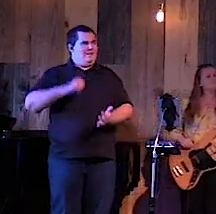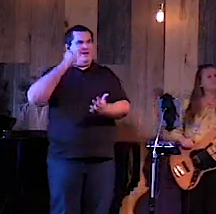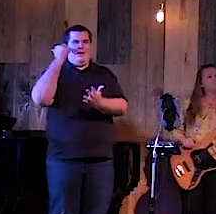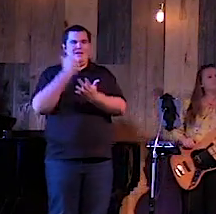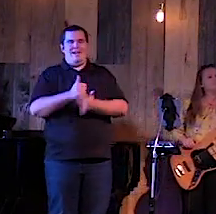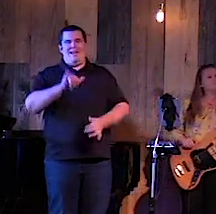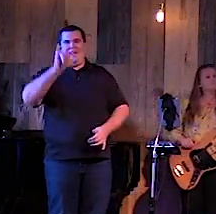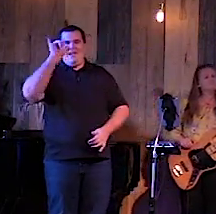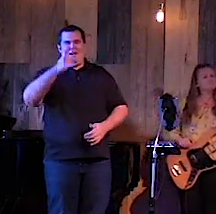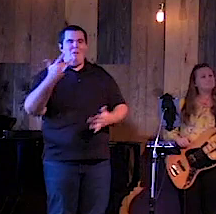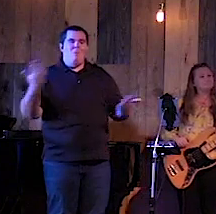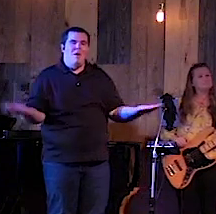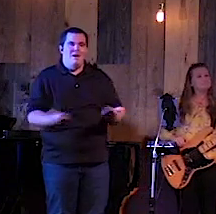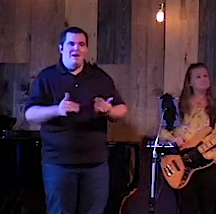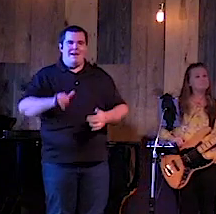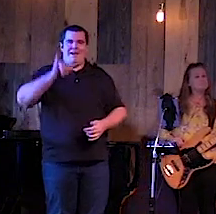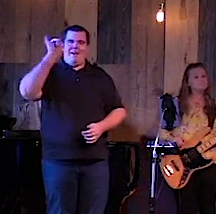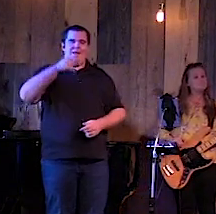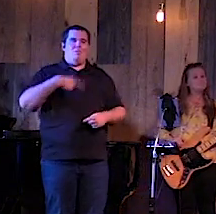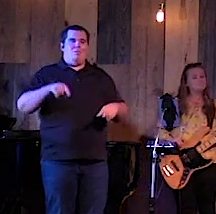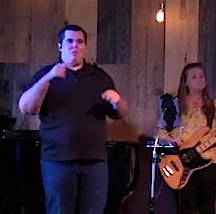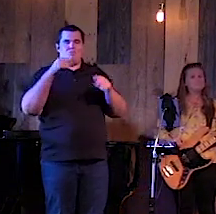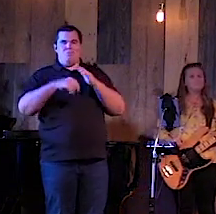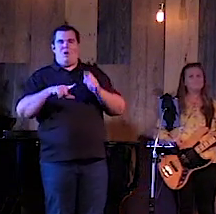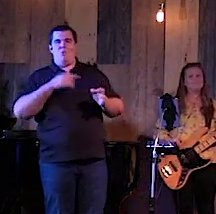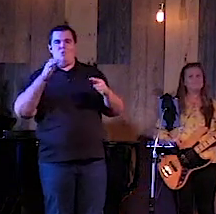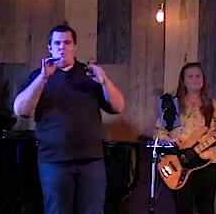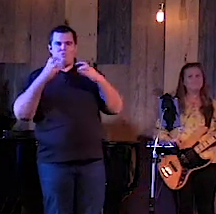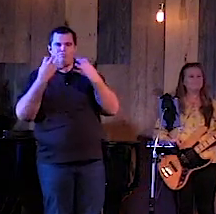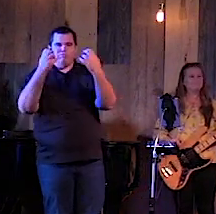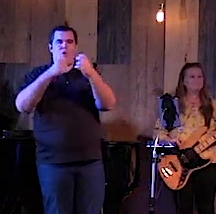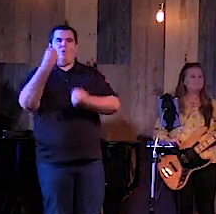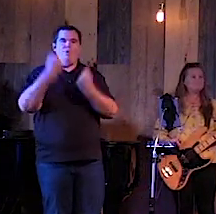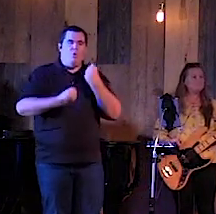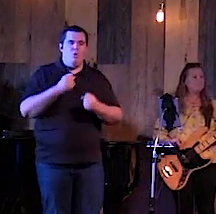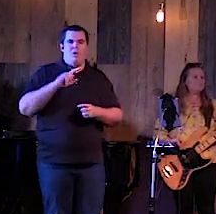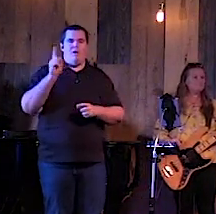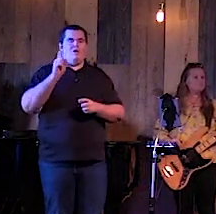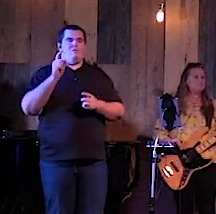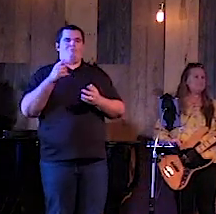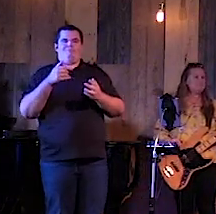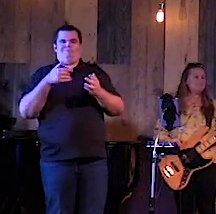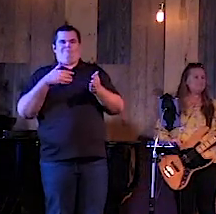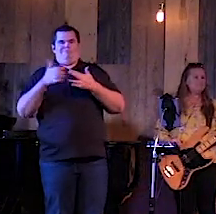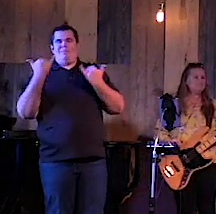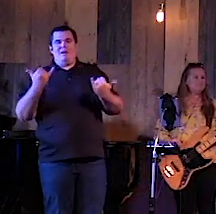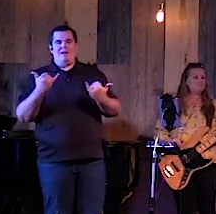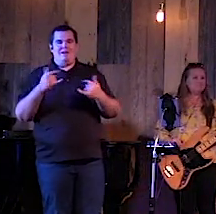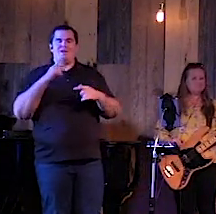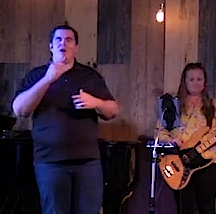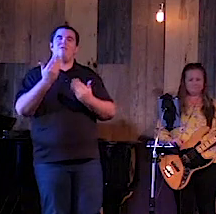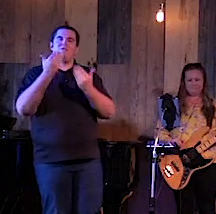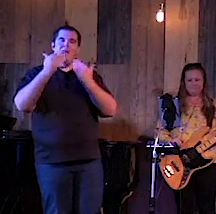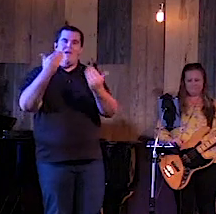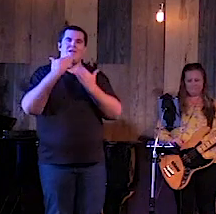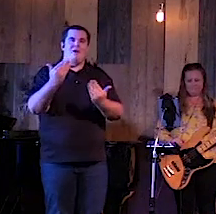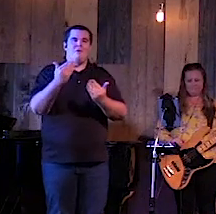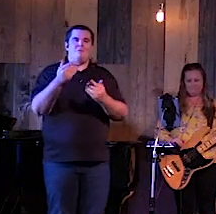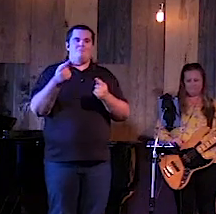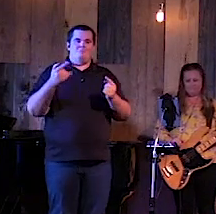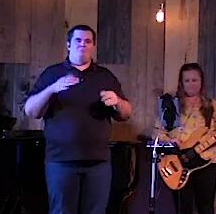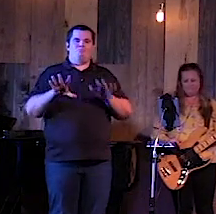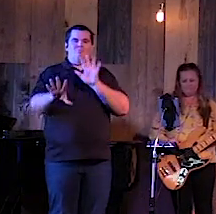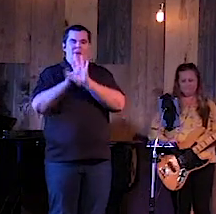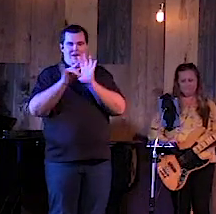is why we're here, and that is why you're in your living rooms or in your car or wherever you would be today. We're so thankful that you